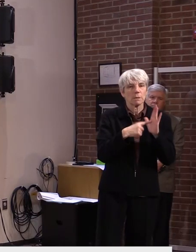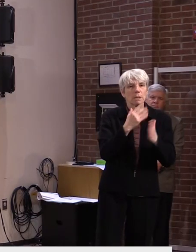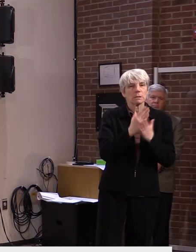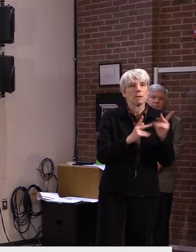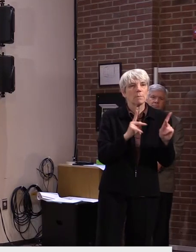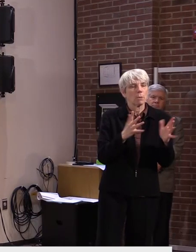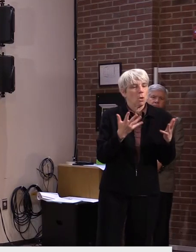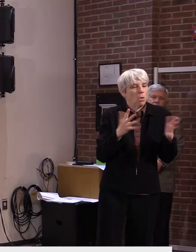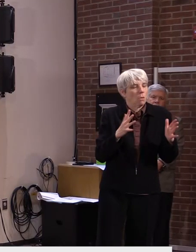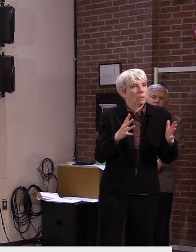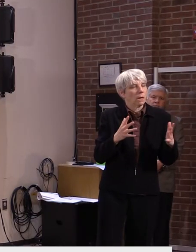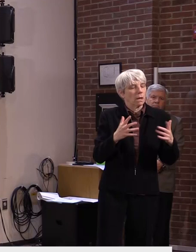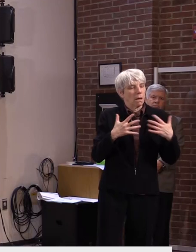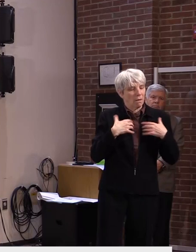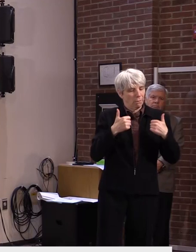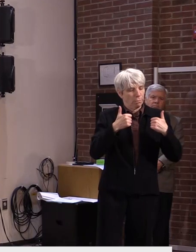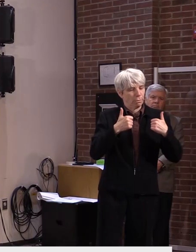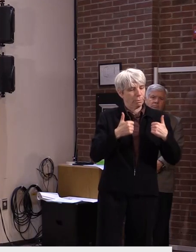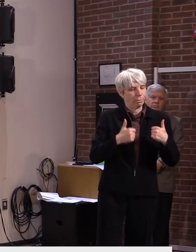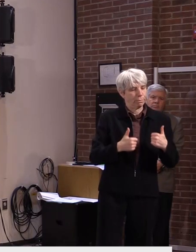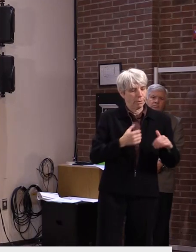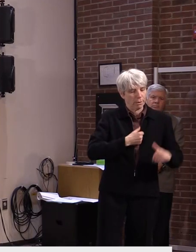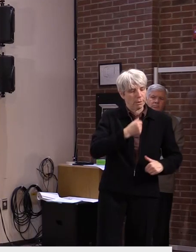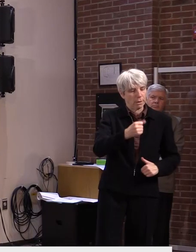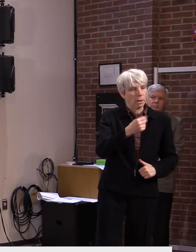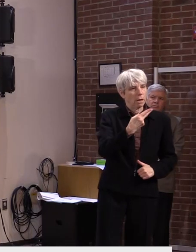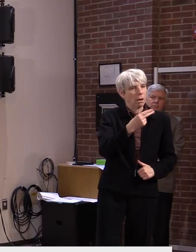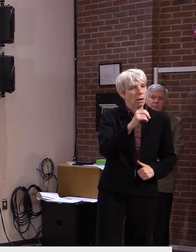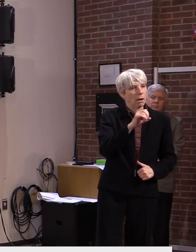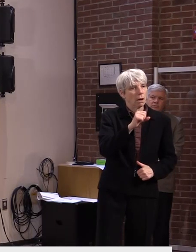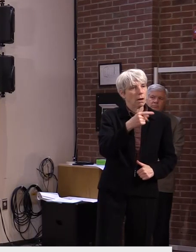instance, happen to have COVID as well. So